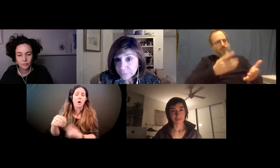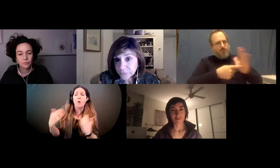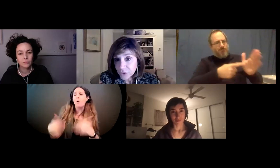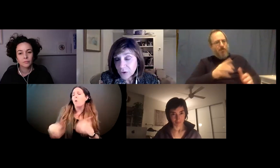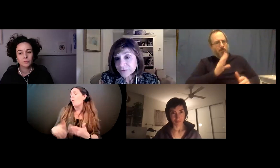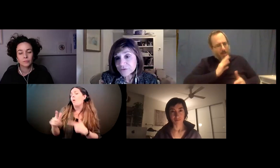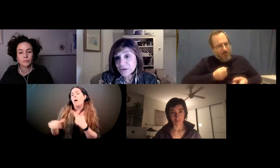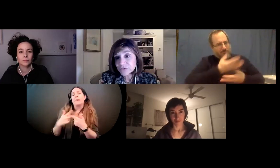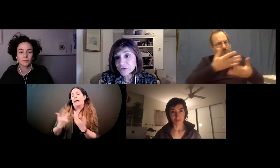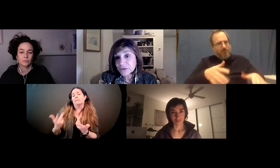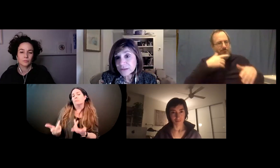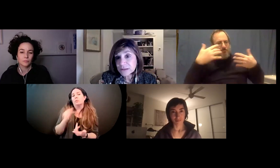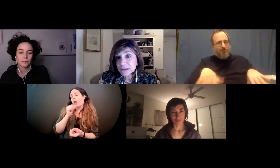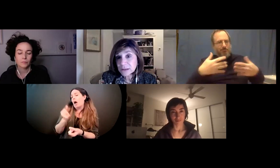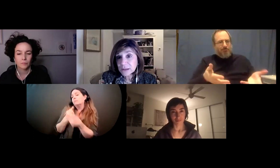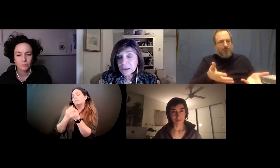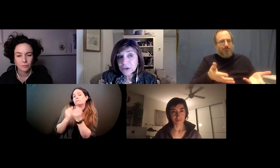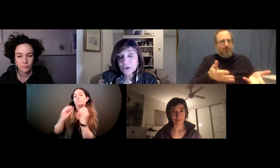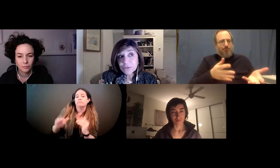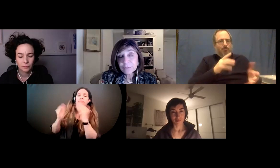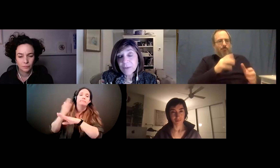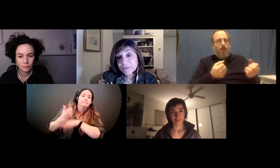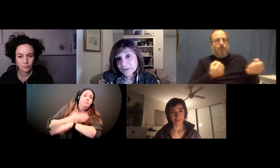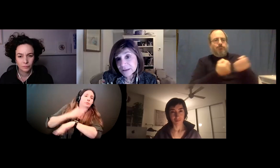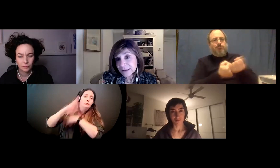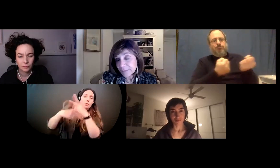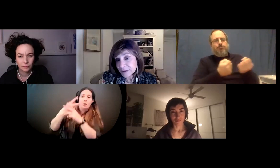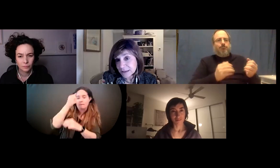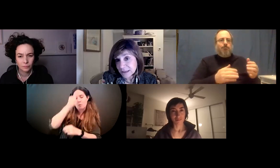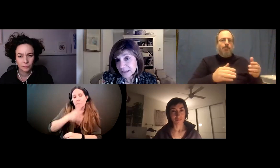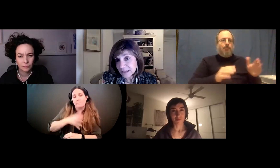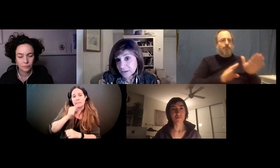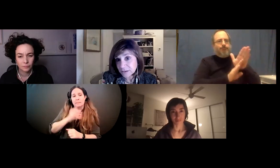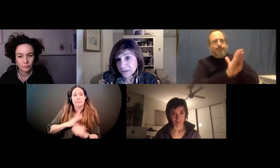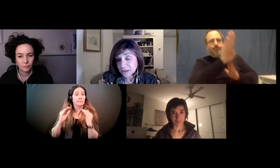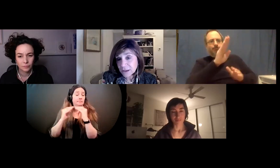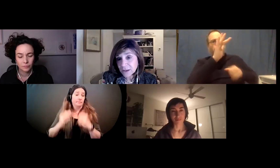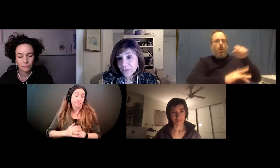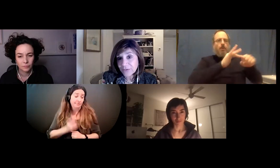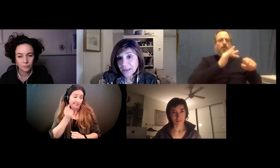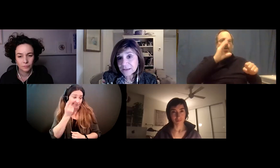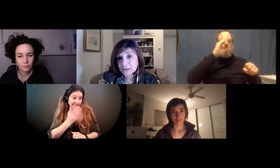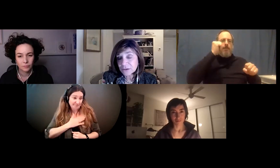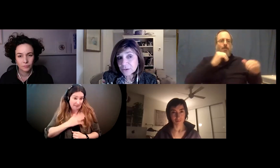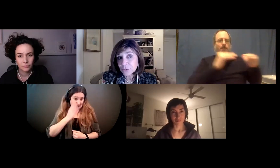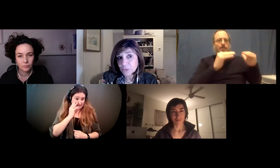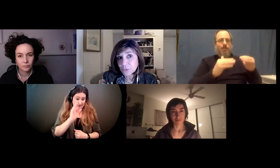advancing the cause of gender injustice. My feeling at MIT has been